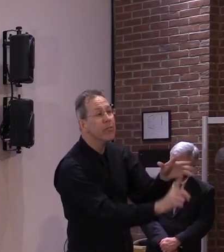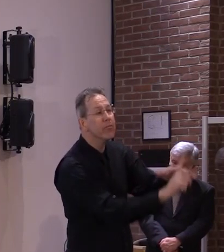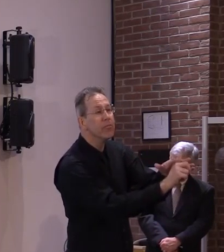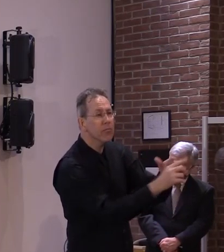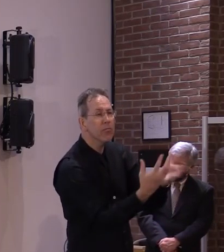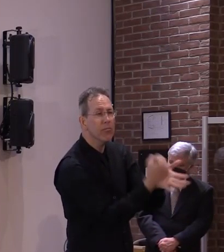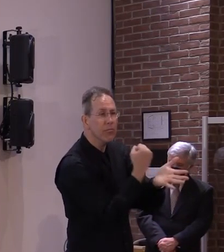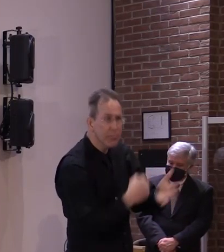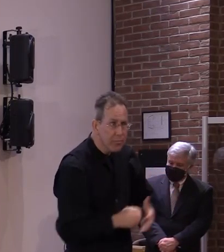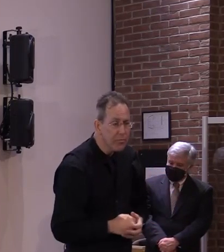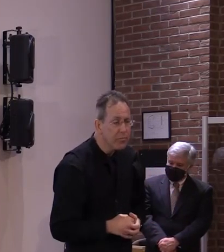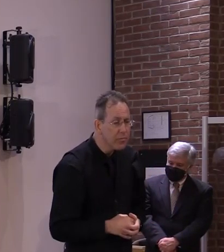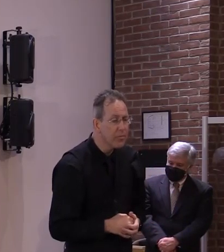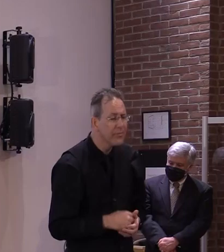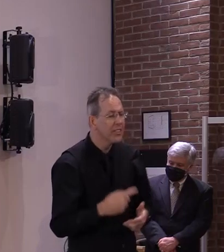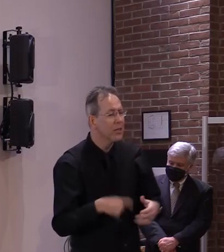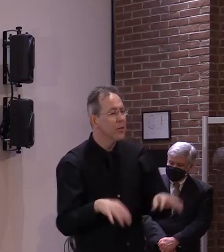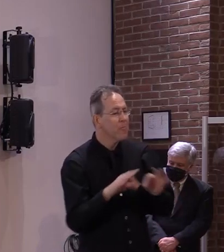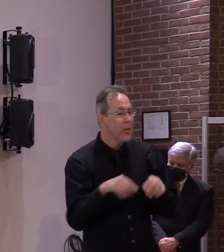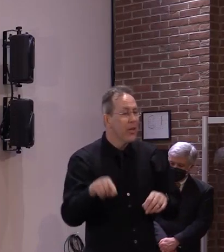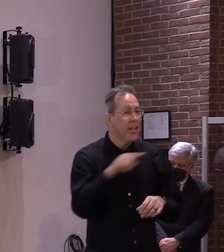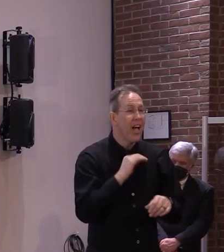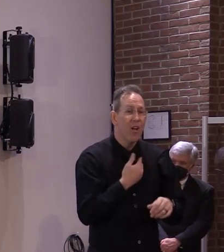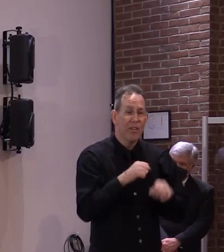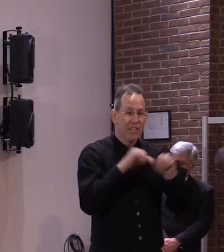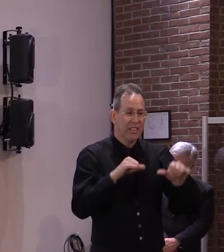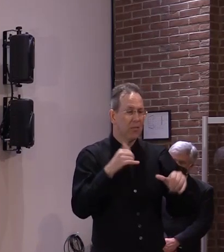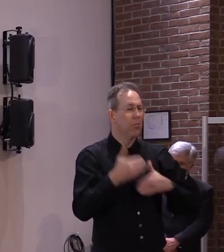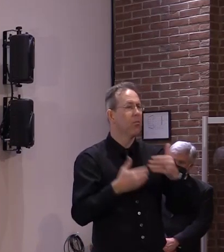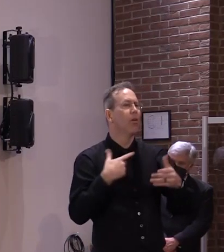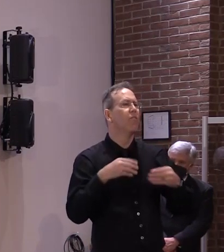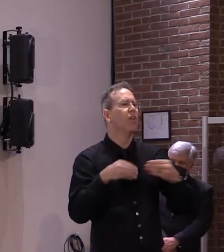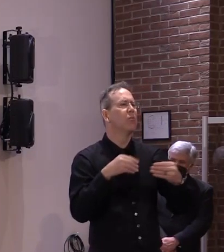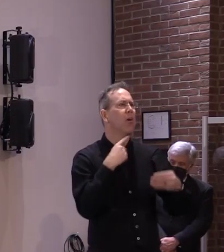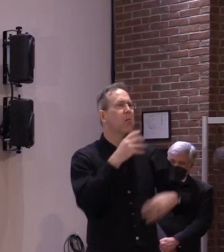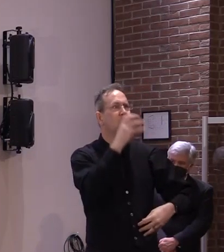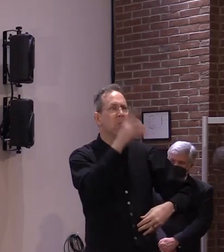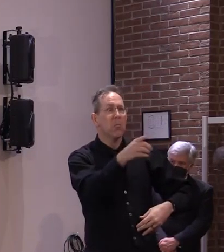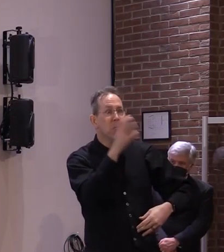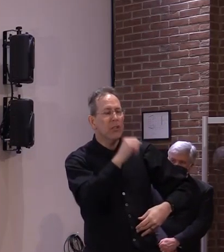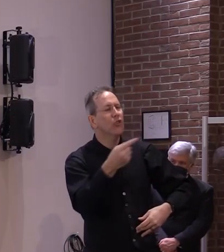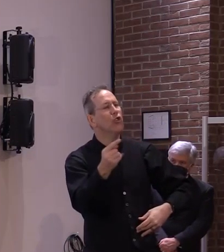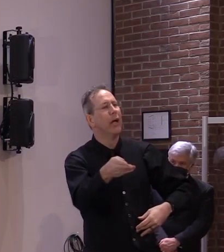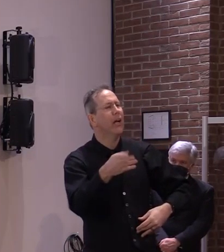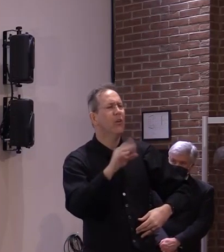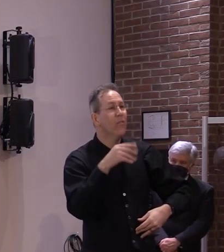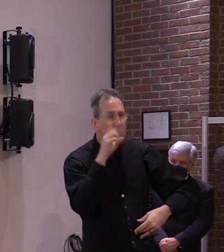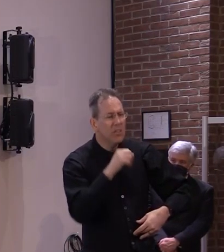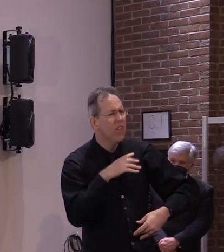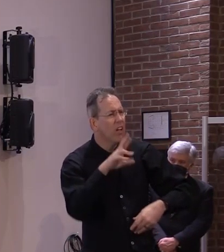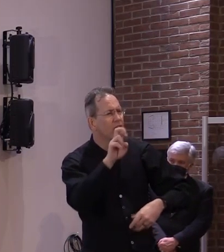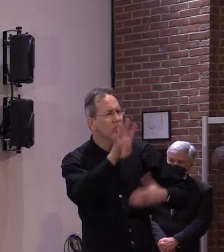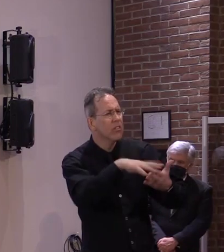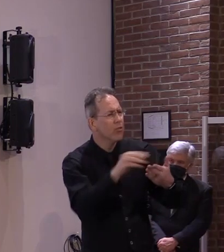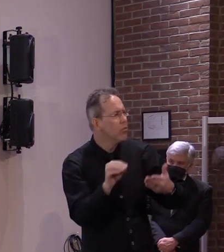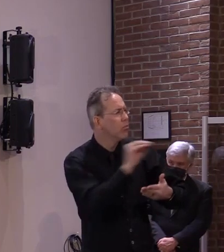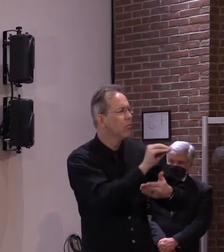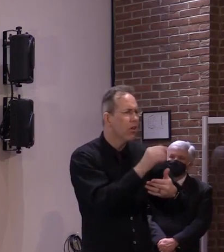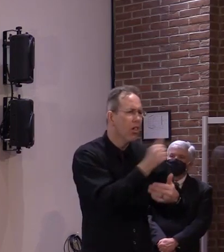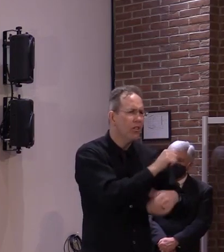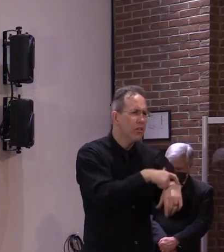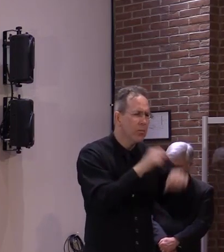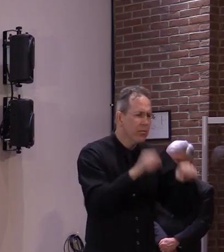on the amount of vaccine we're seeing. So in this case, for instance, if we receive 2,500 more next week,